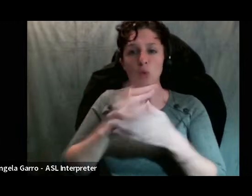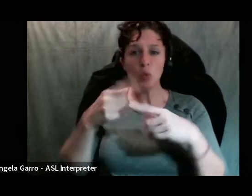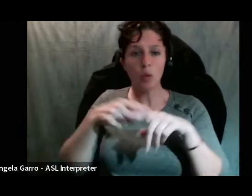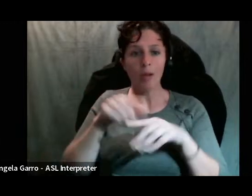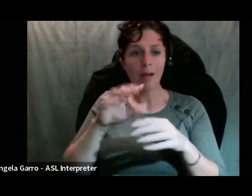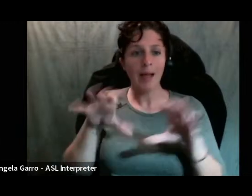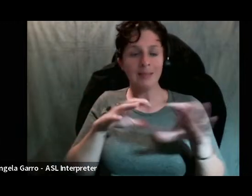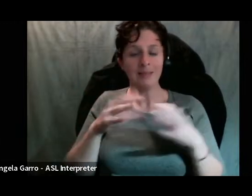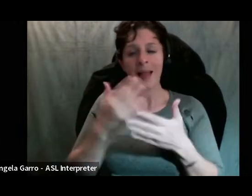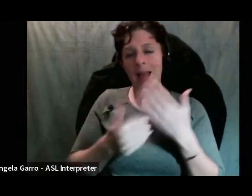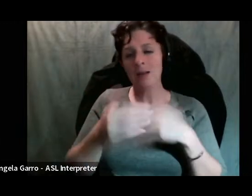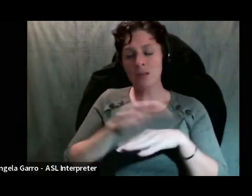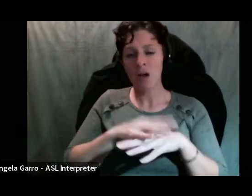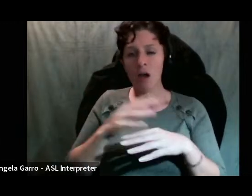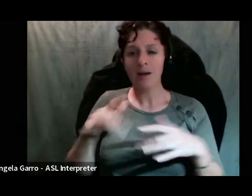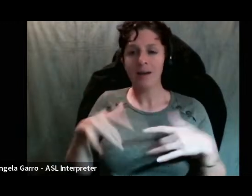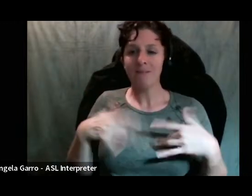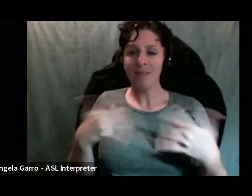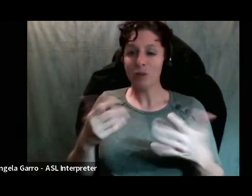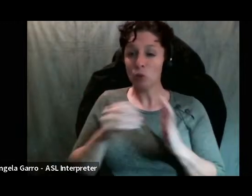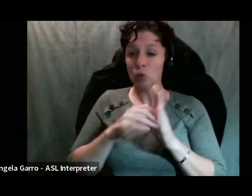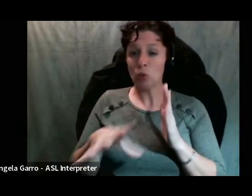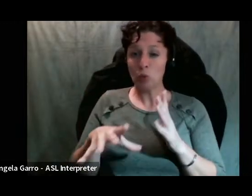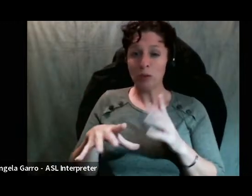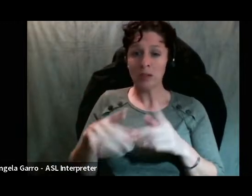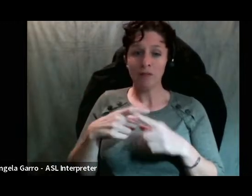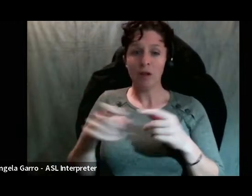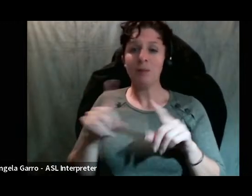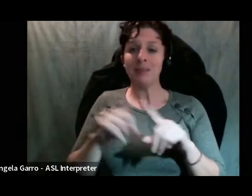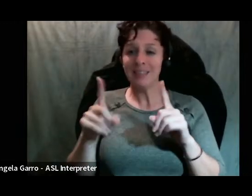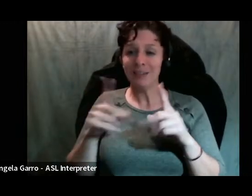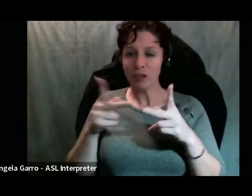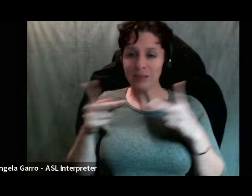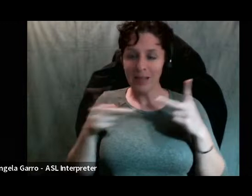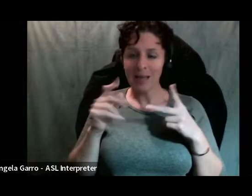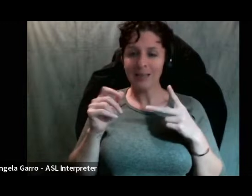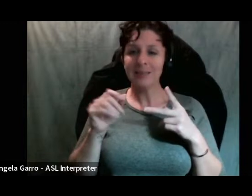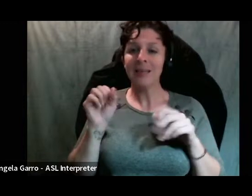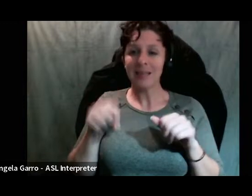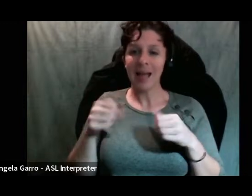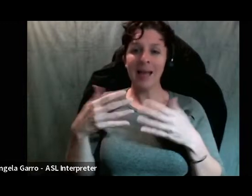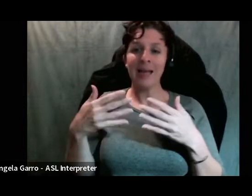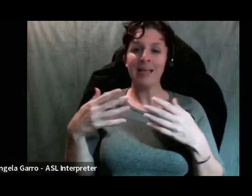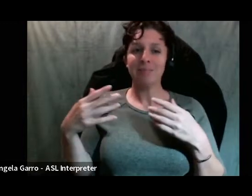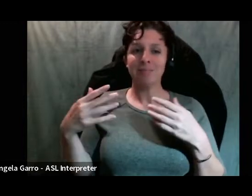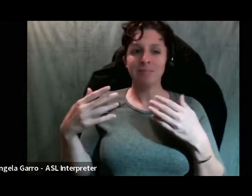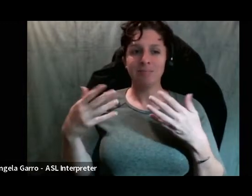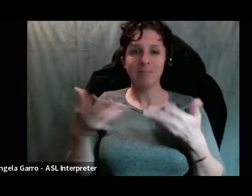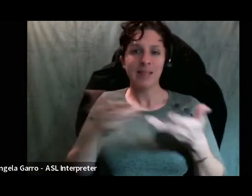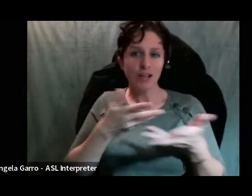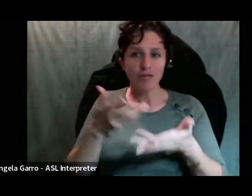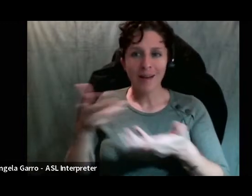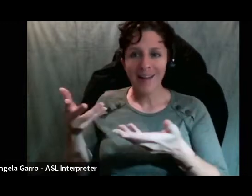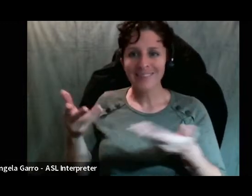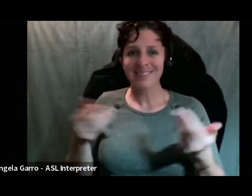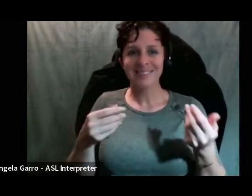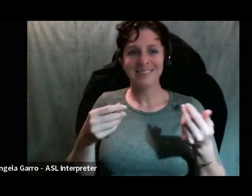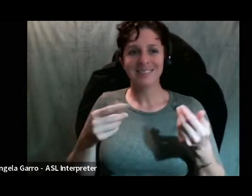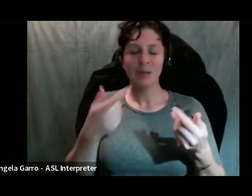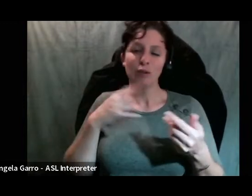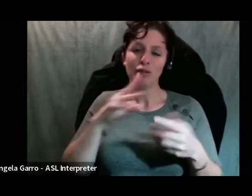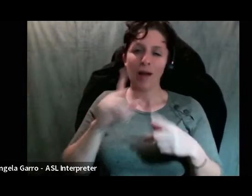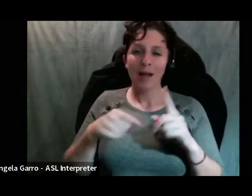where students from different sites can interact and kind of, we were talking about like